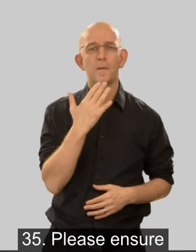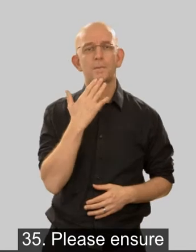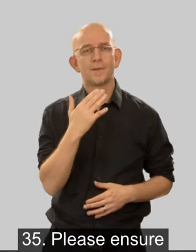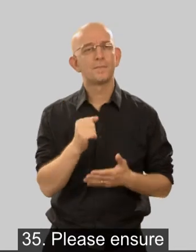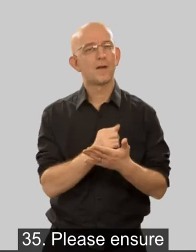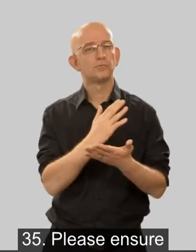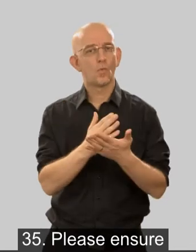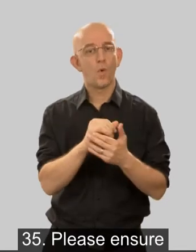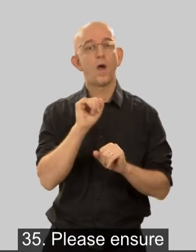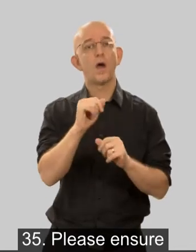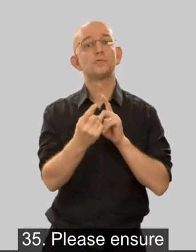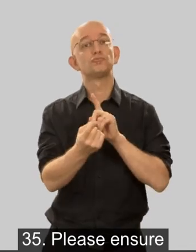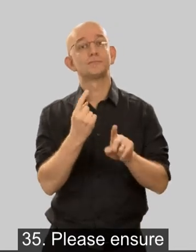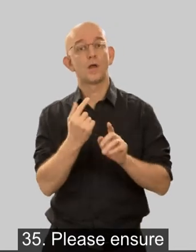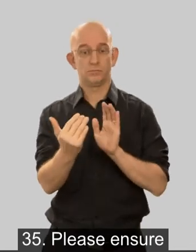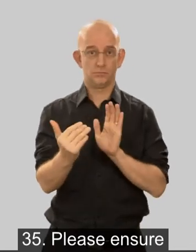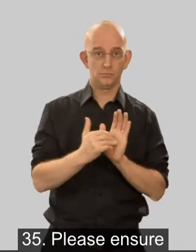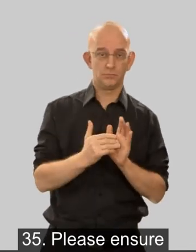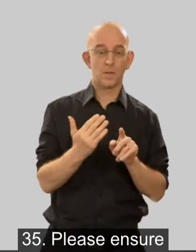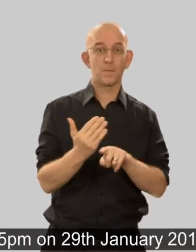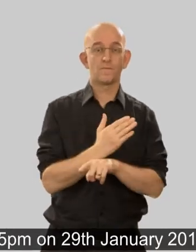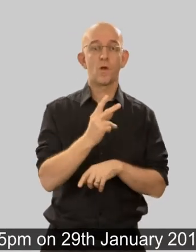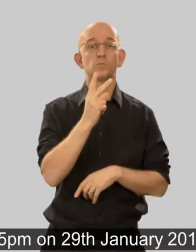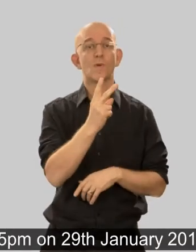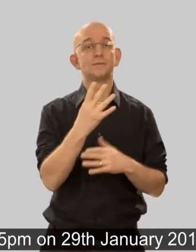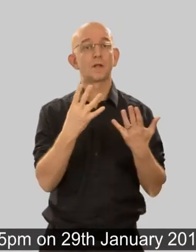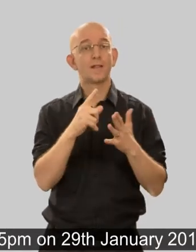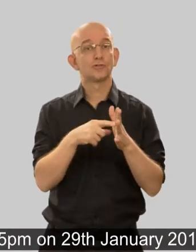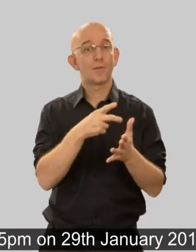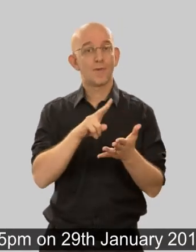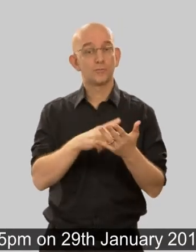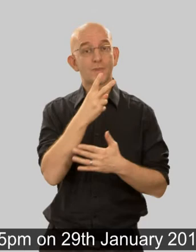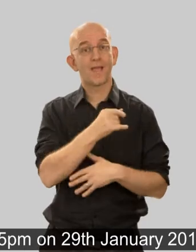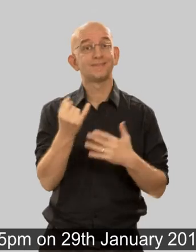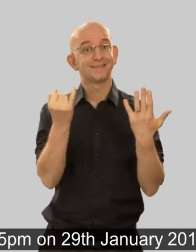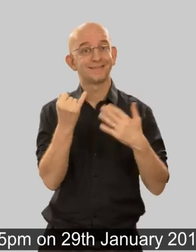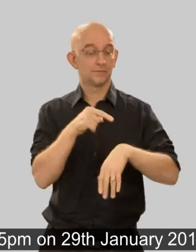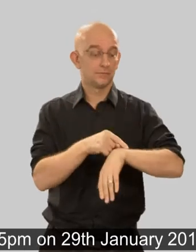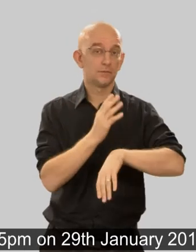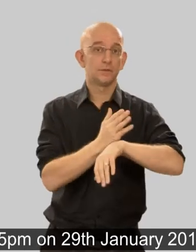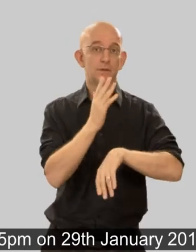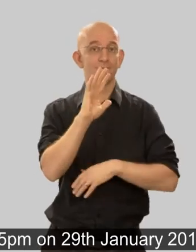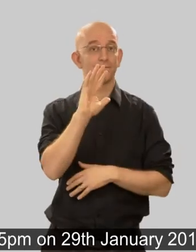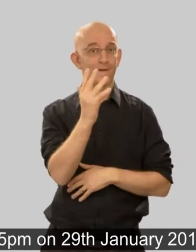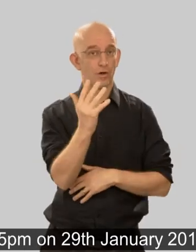Number 35. Please ensure your response reaches us by 5 p.m. on the 29th of